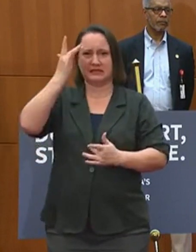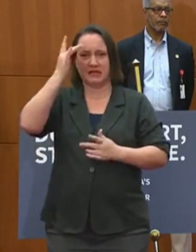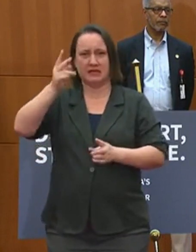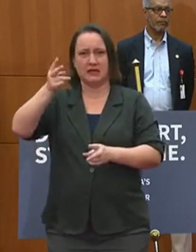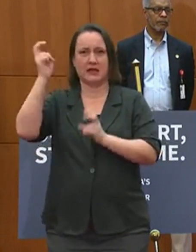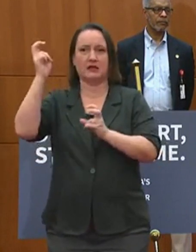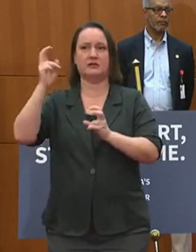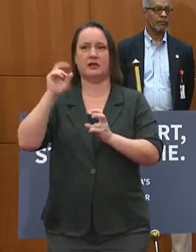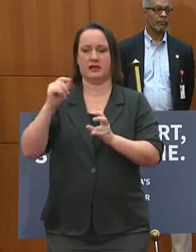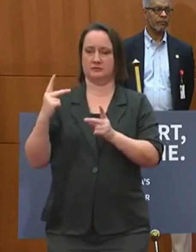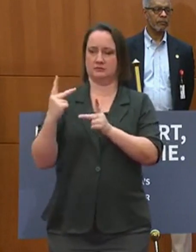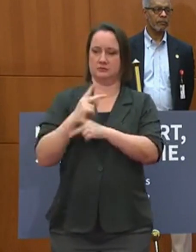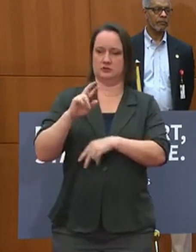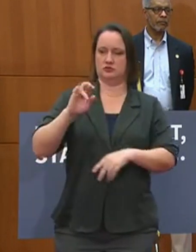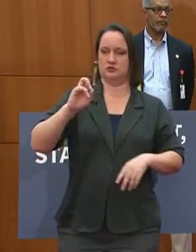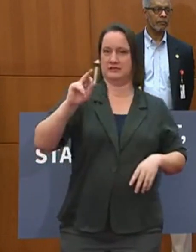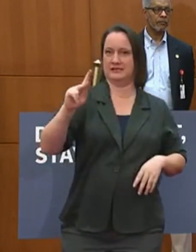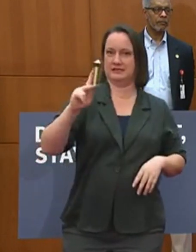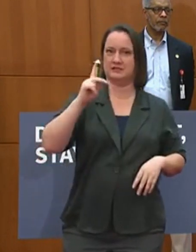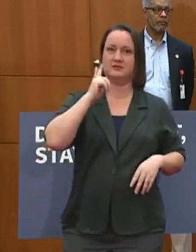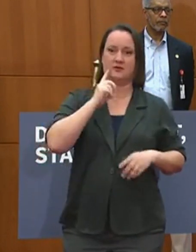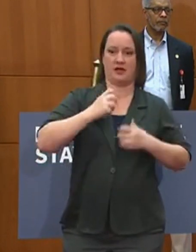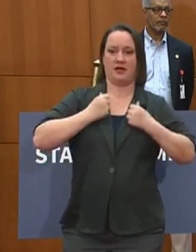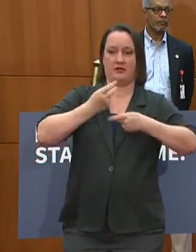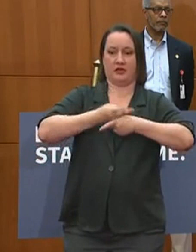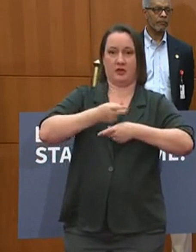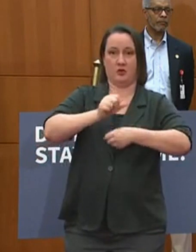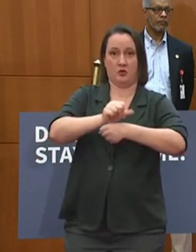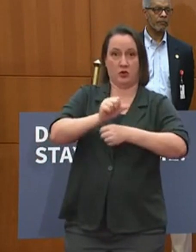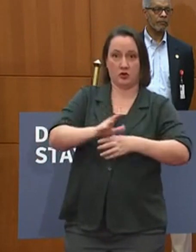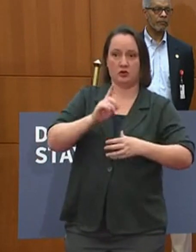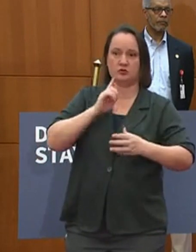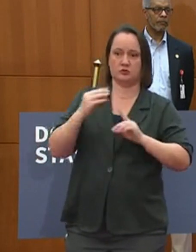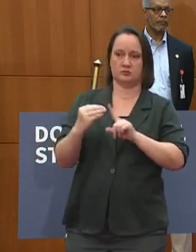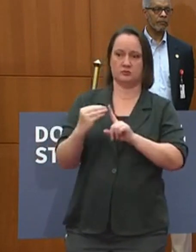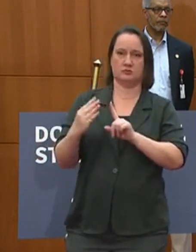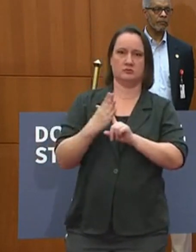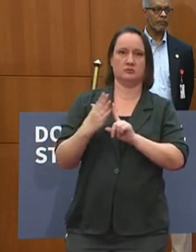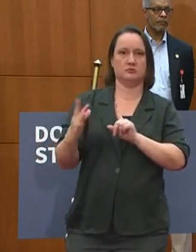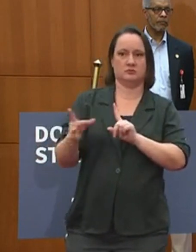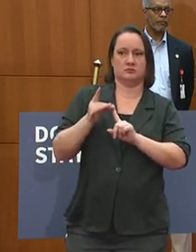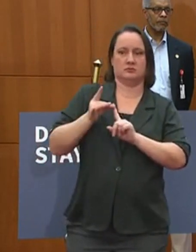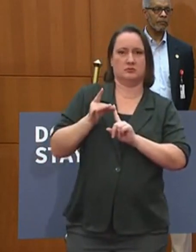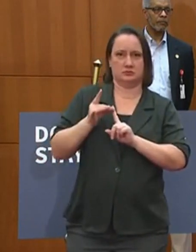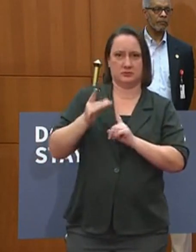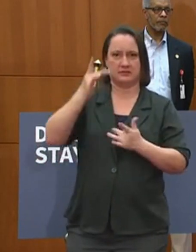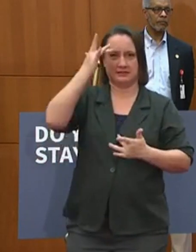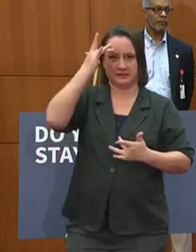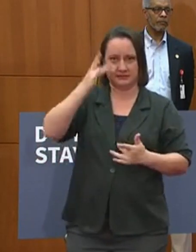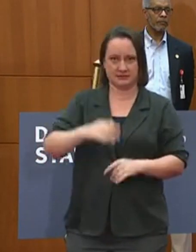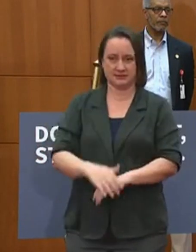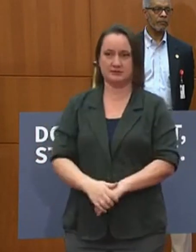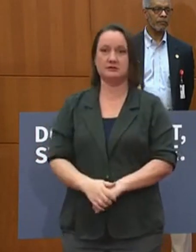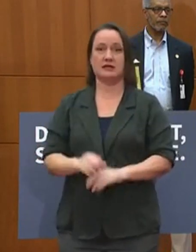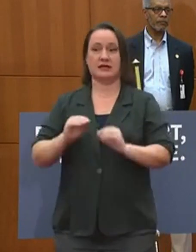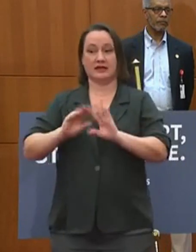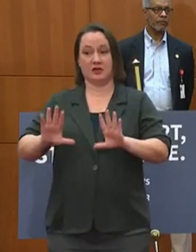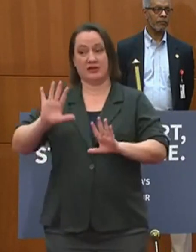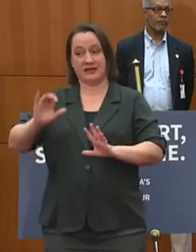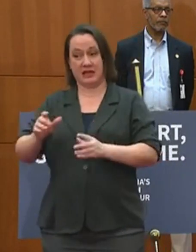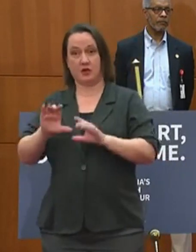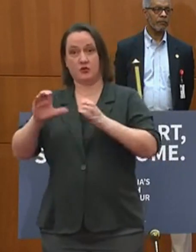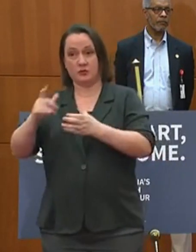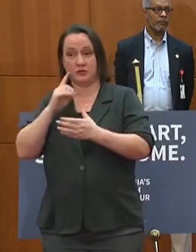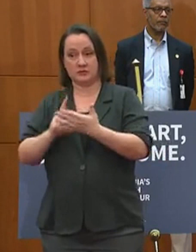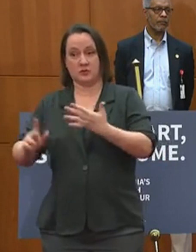risk for a healthcare worker or a frontline worker to be exposed. So clearly that group is a priority, but we also